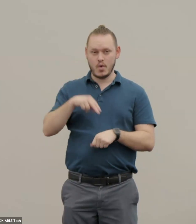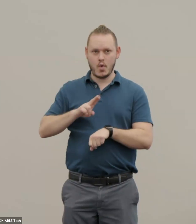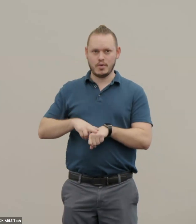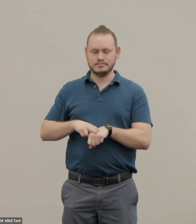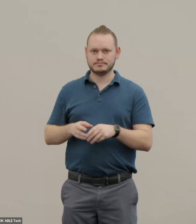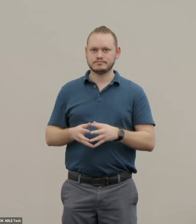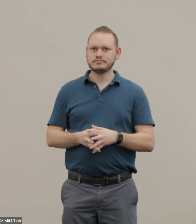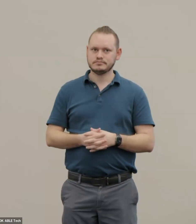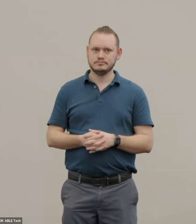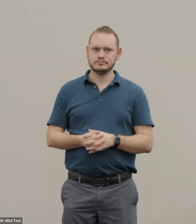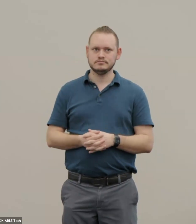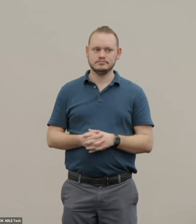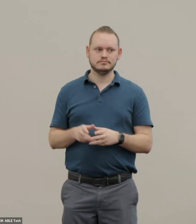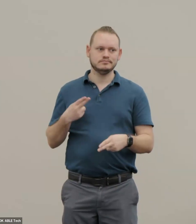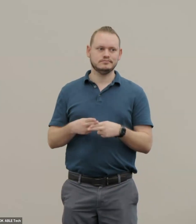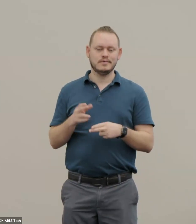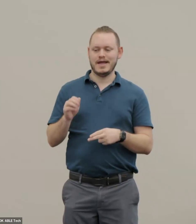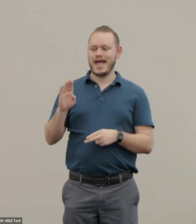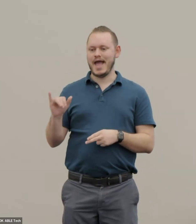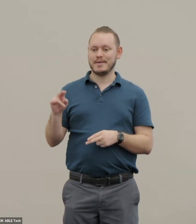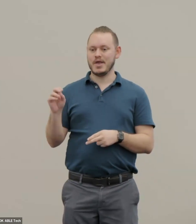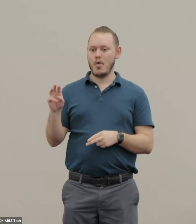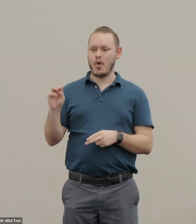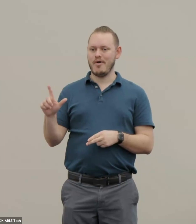Normal. I like to call it Abby normal.